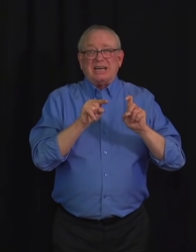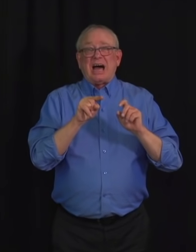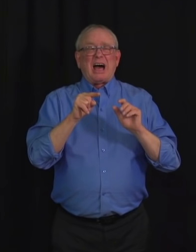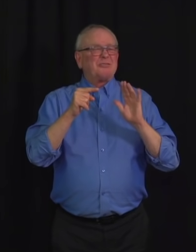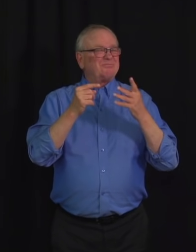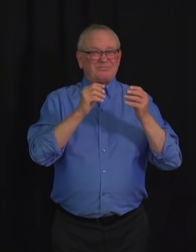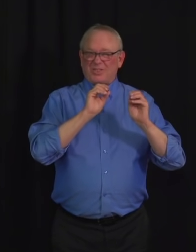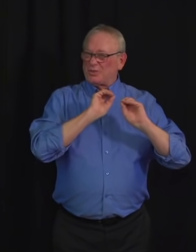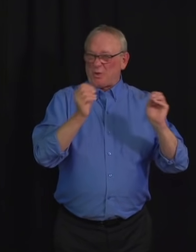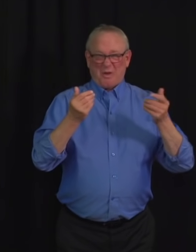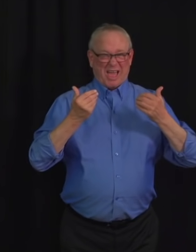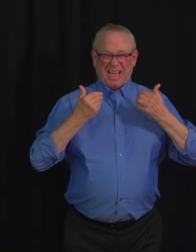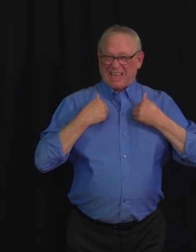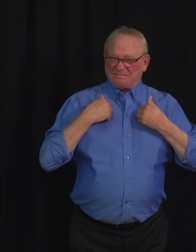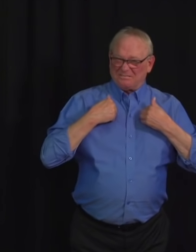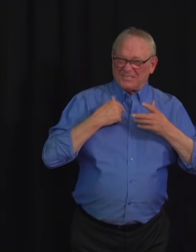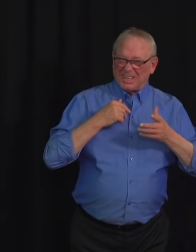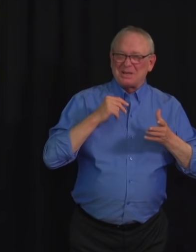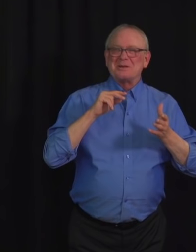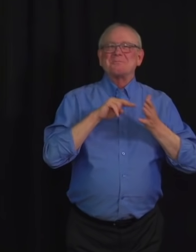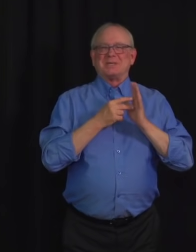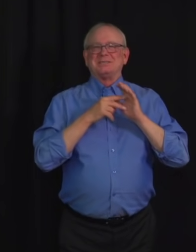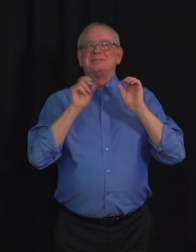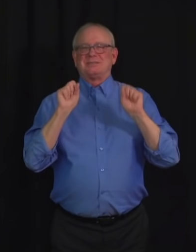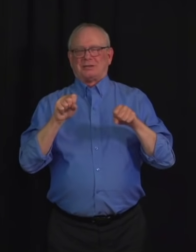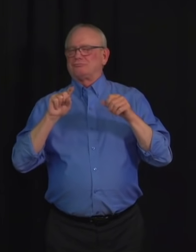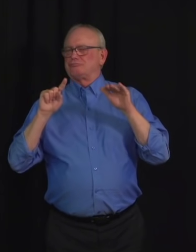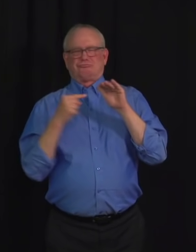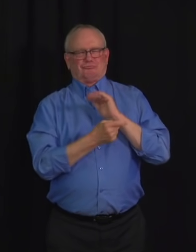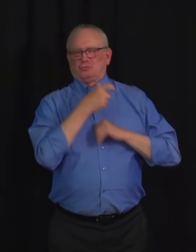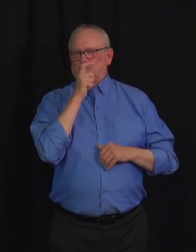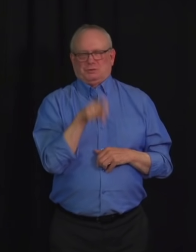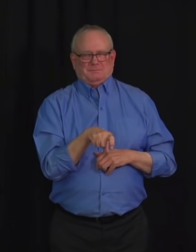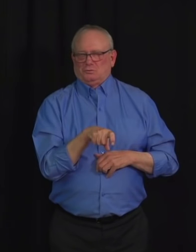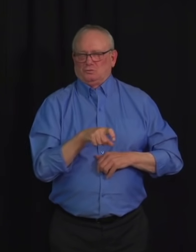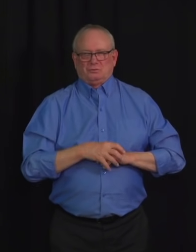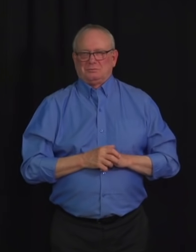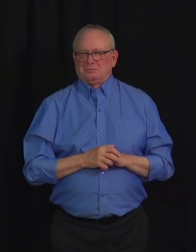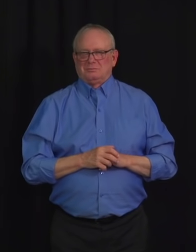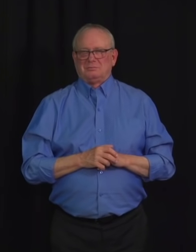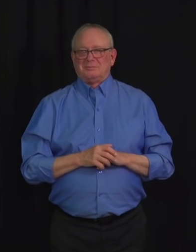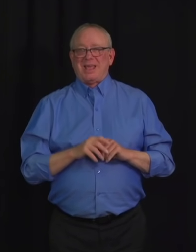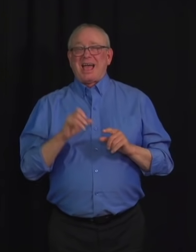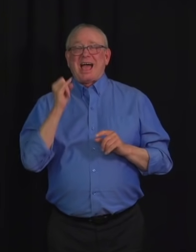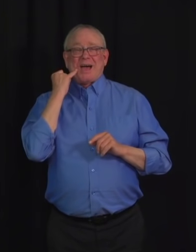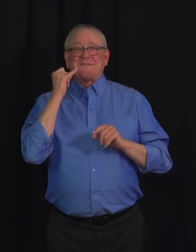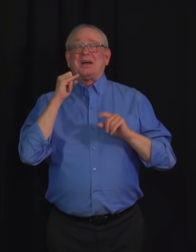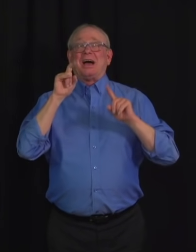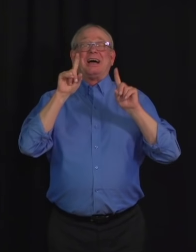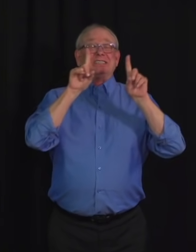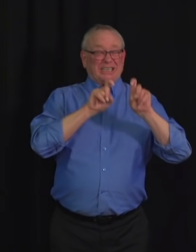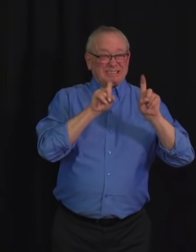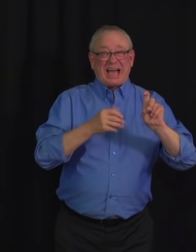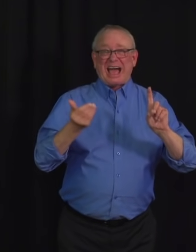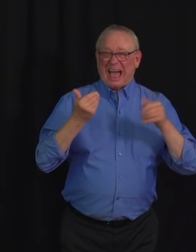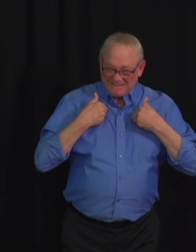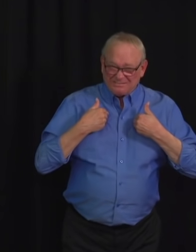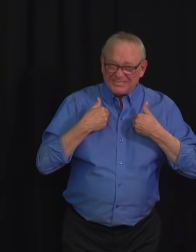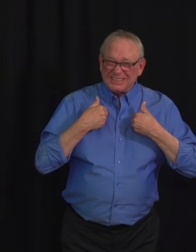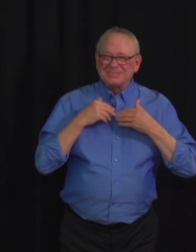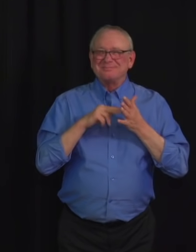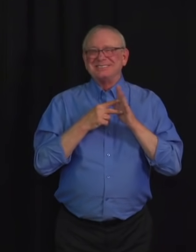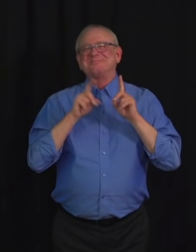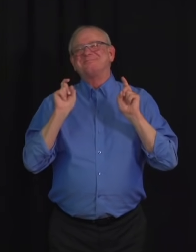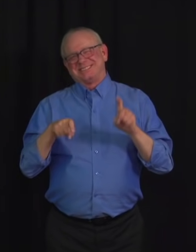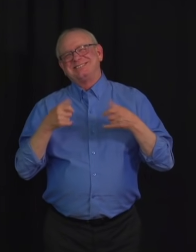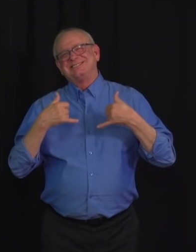result. However, if they test positive, they will of course need to isolate as usual. If a